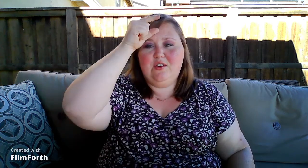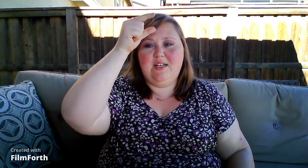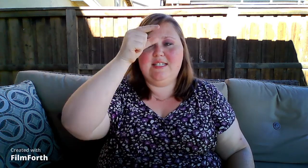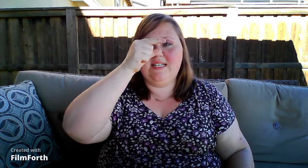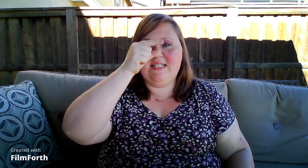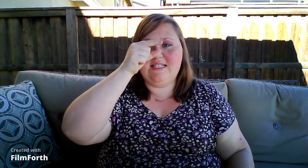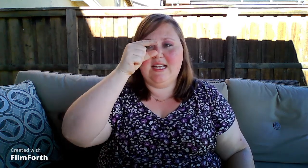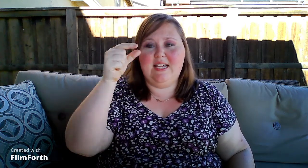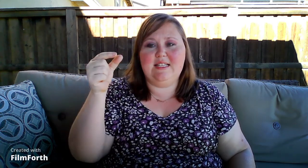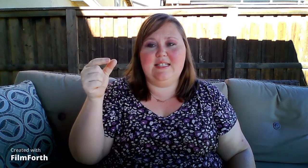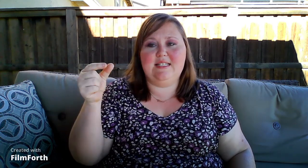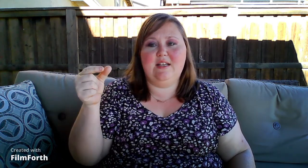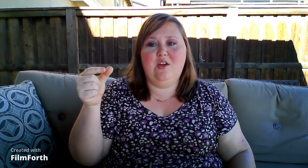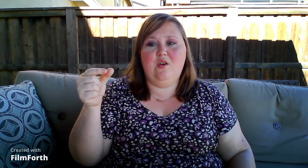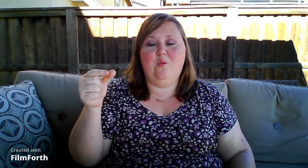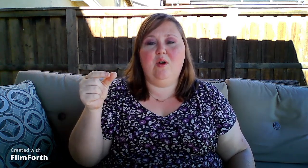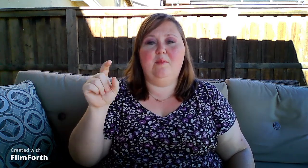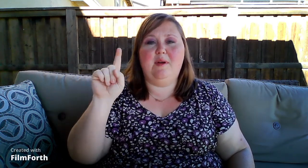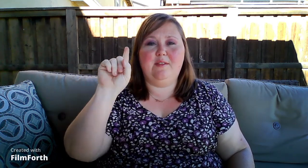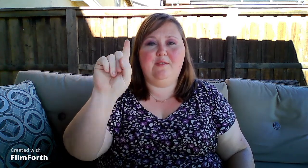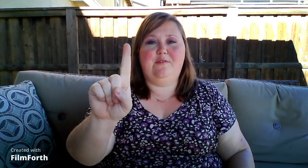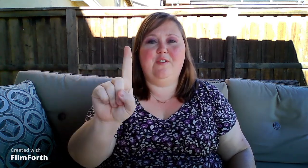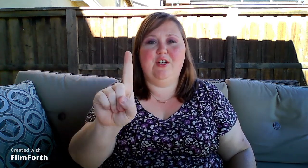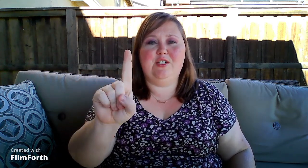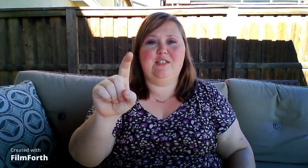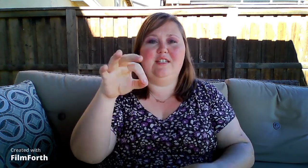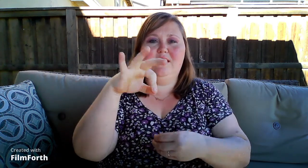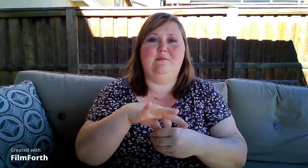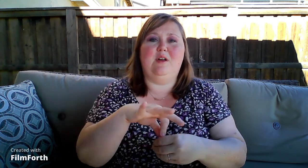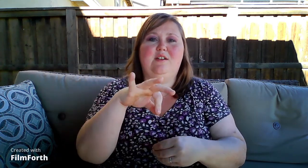Greek city-states were among the first